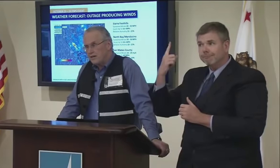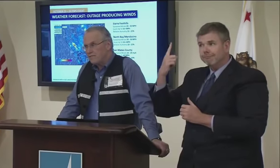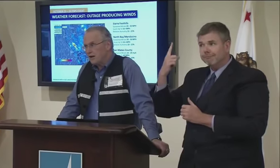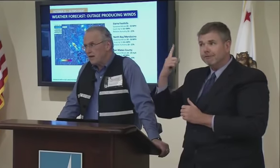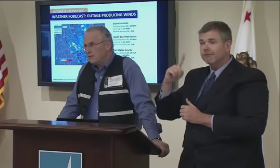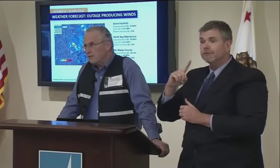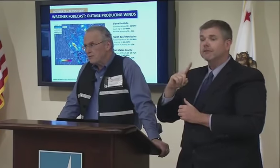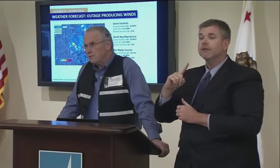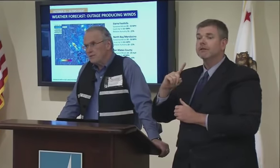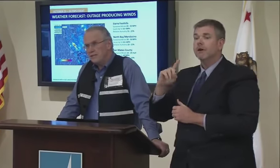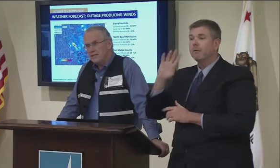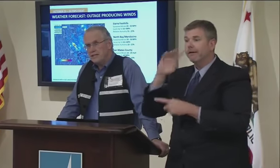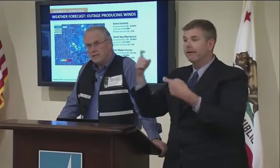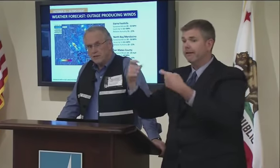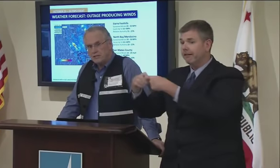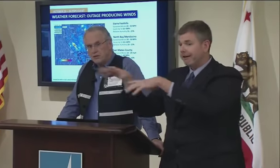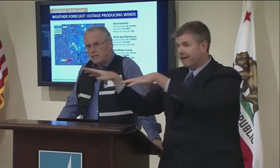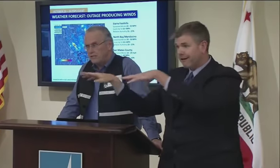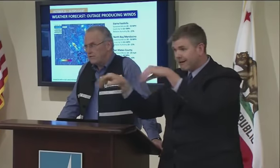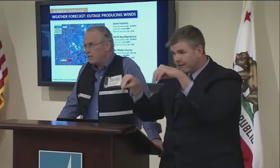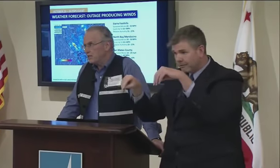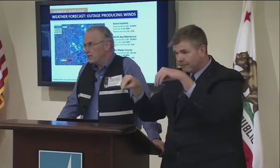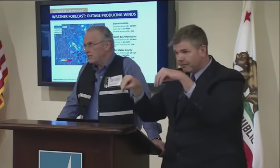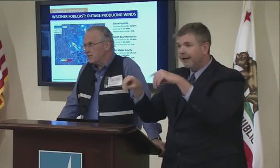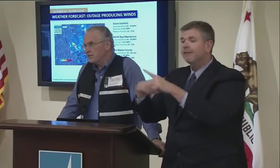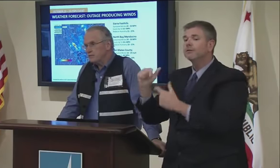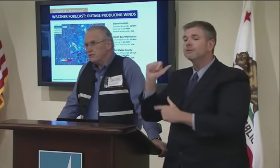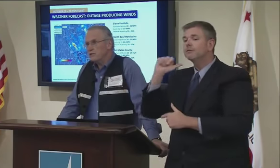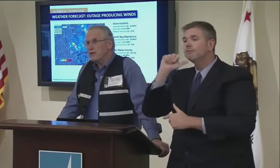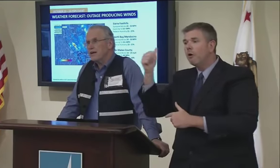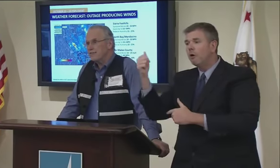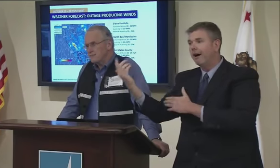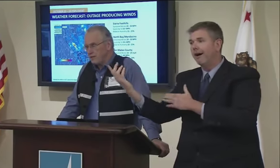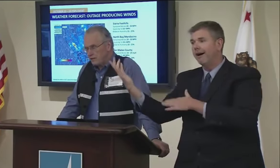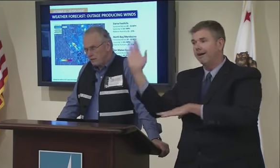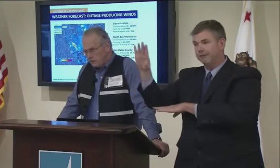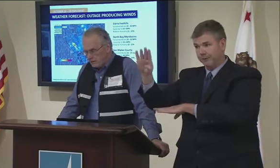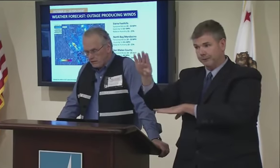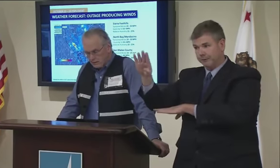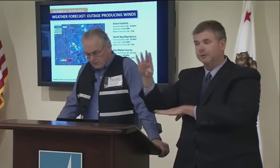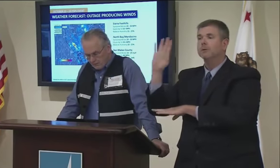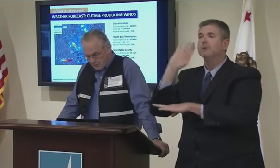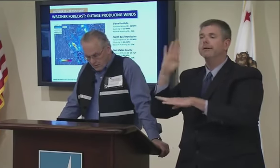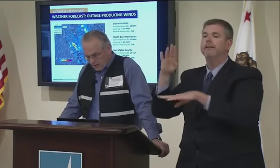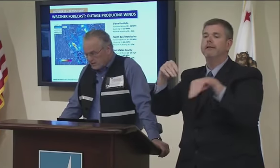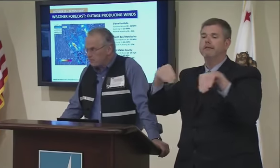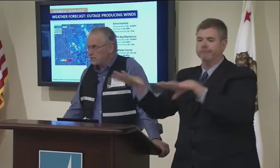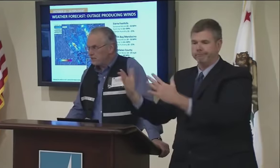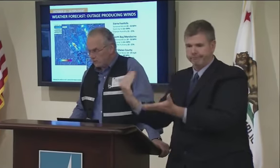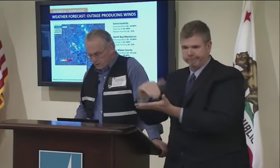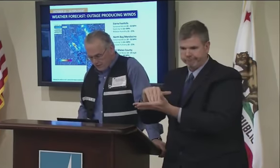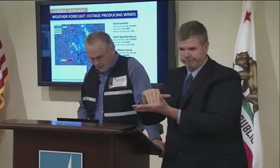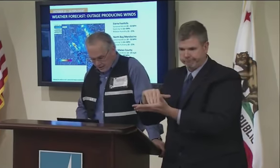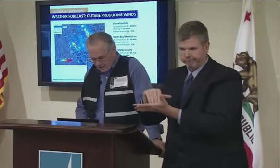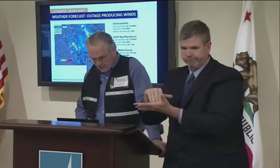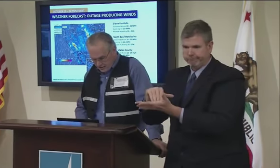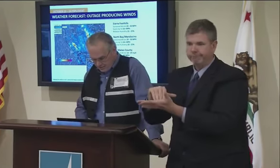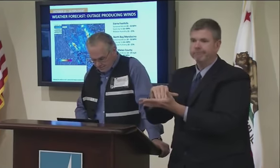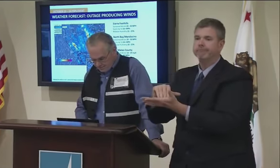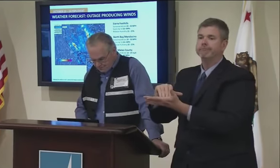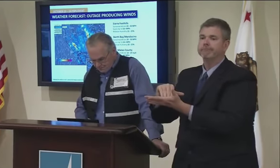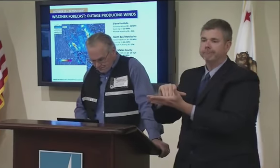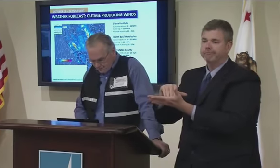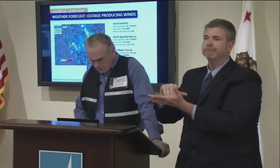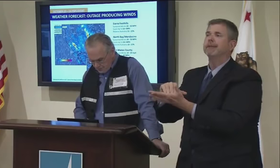Kern midday Friday, but we will be getting restoration immediately and intend to restore everybody before the next potential event gets